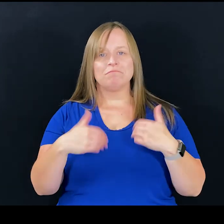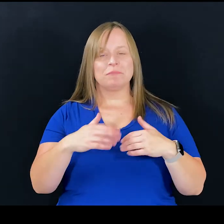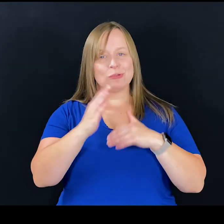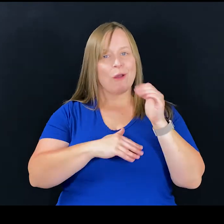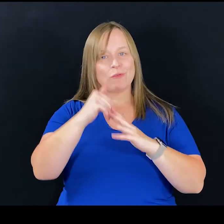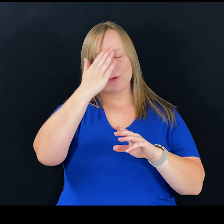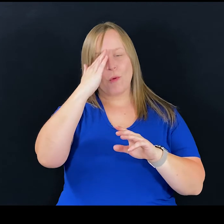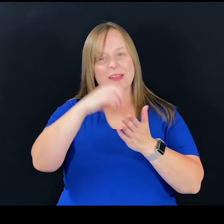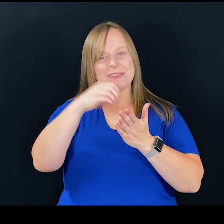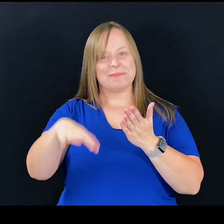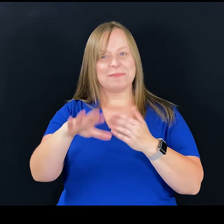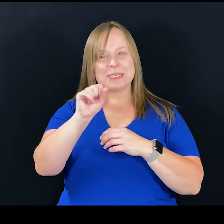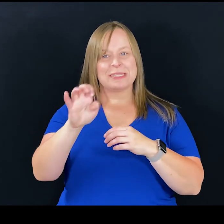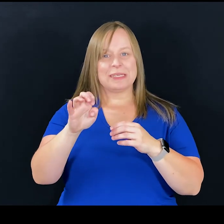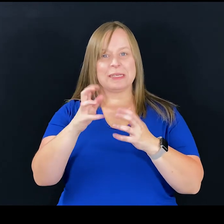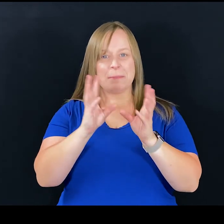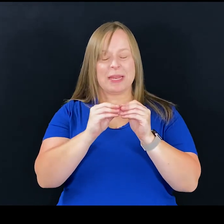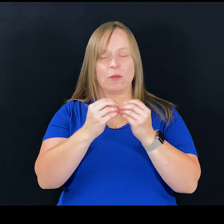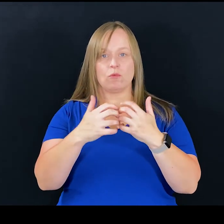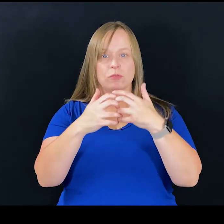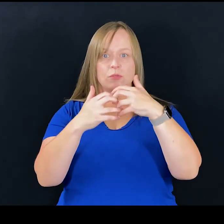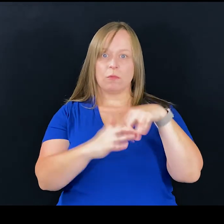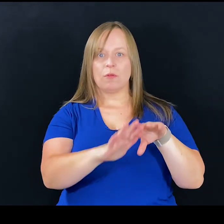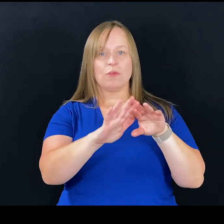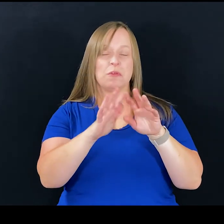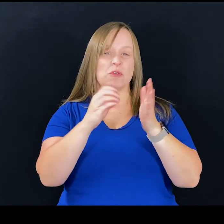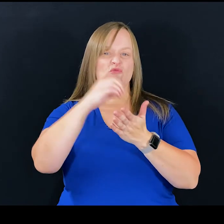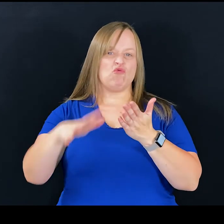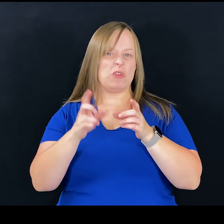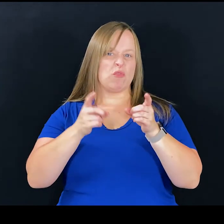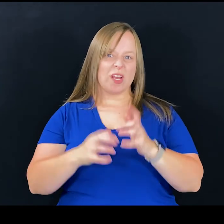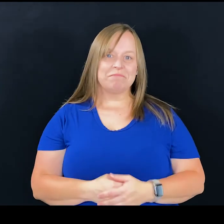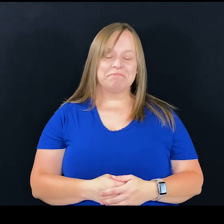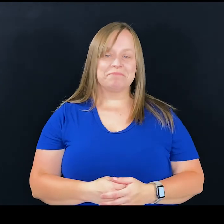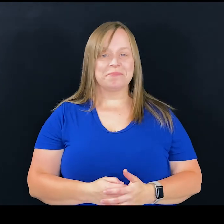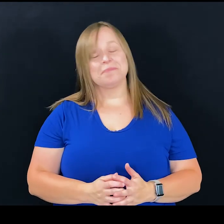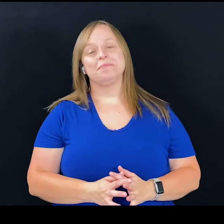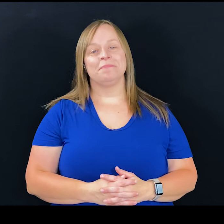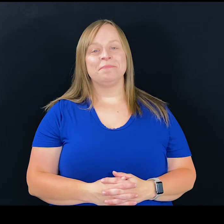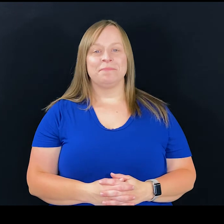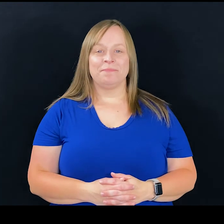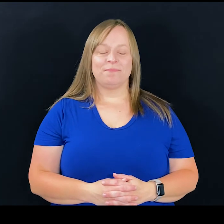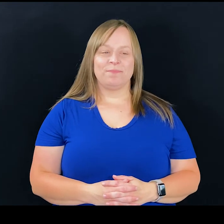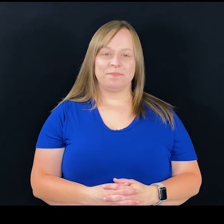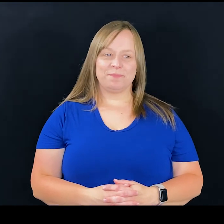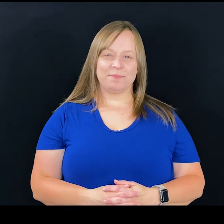pride and the comfort knowing that that CSE meeting went so smoothly because it was student-directed.